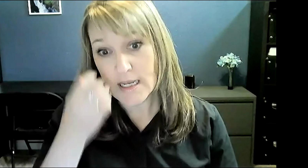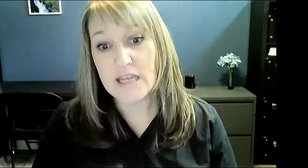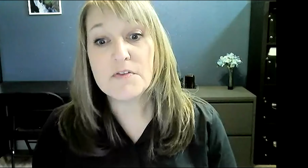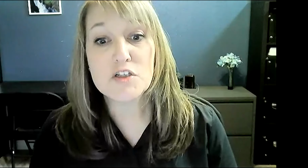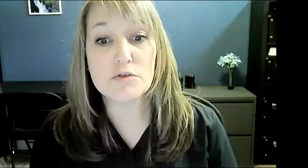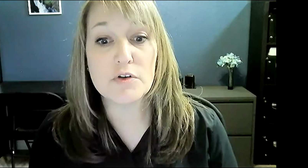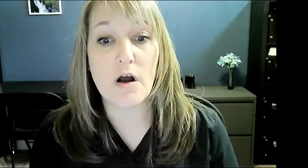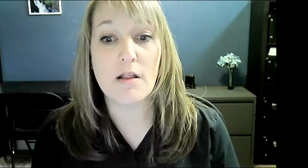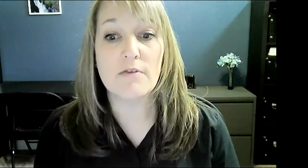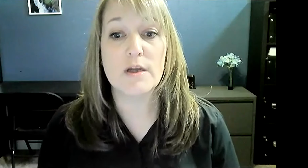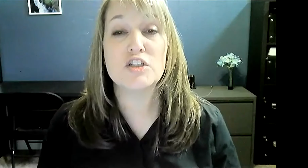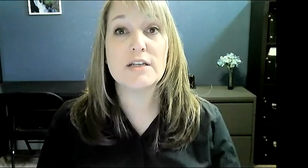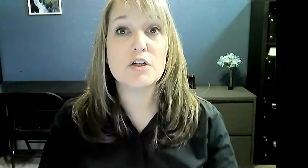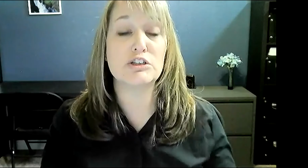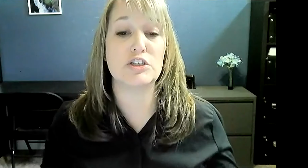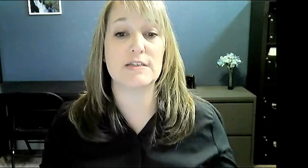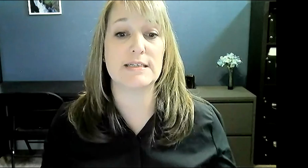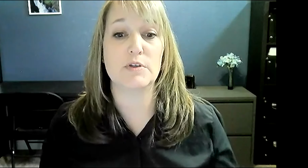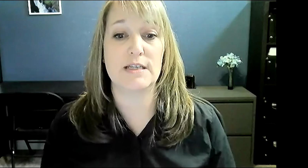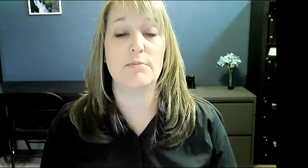If the children are all of one gender, you just use a simple statement.